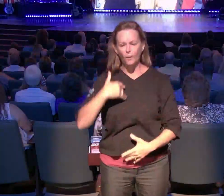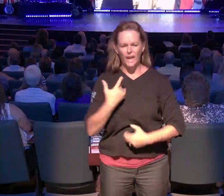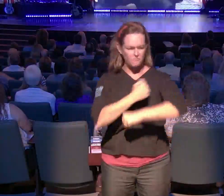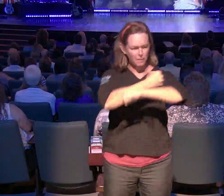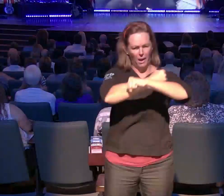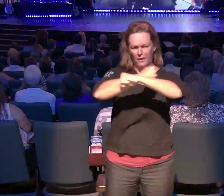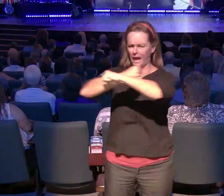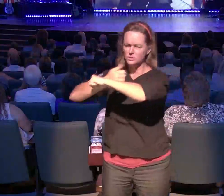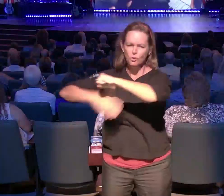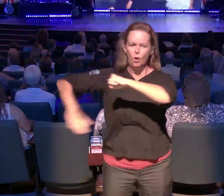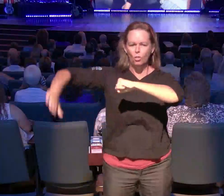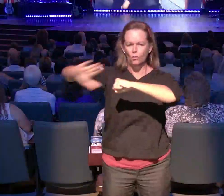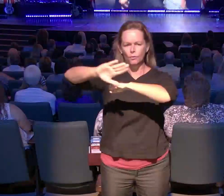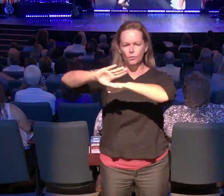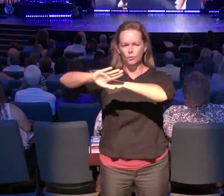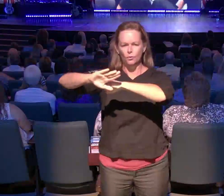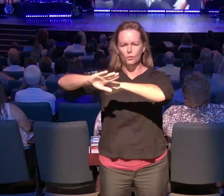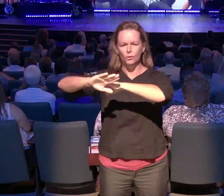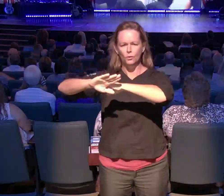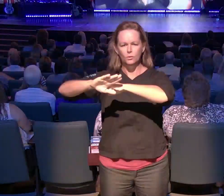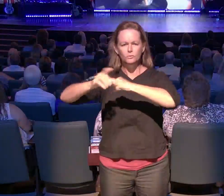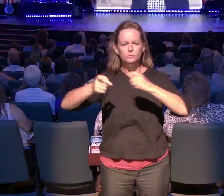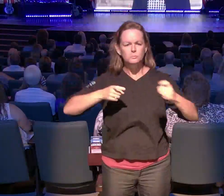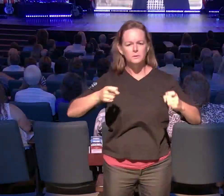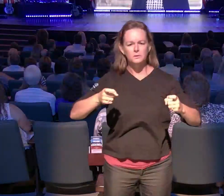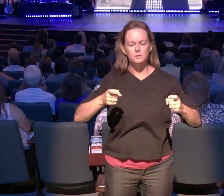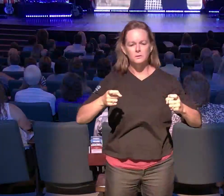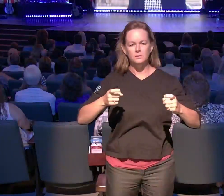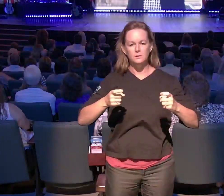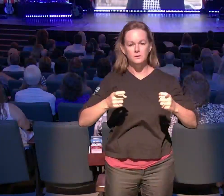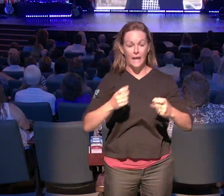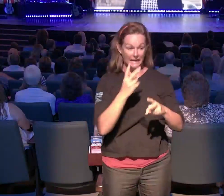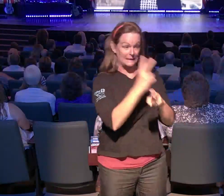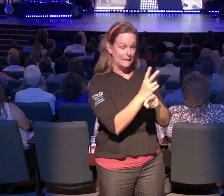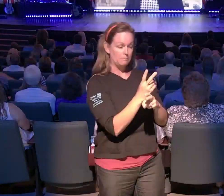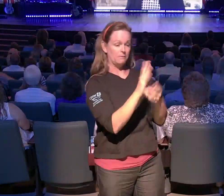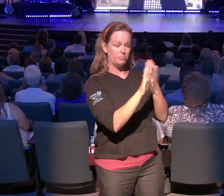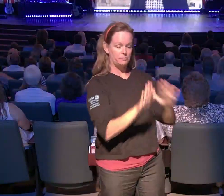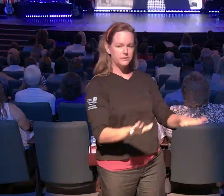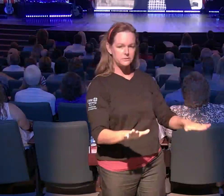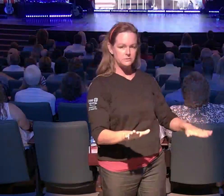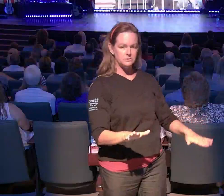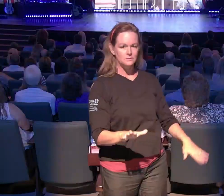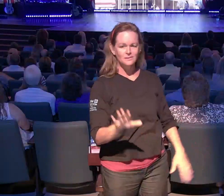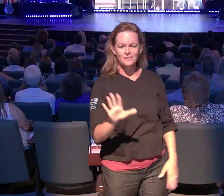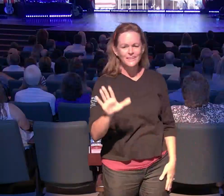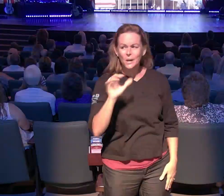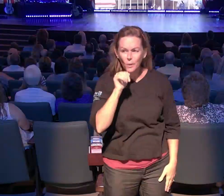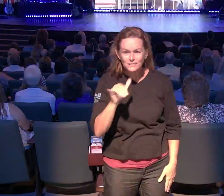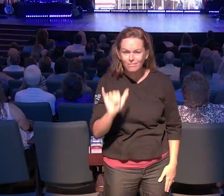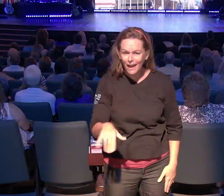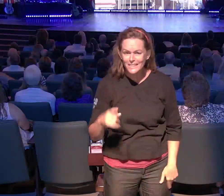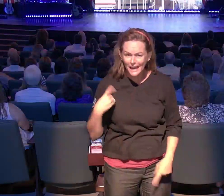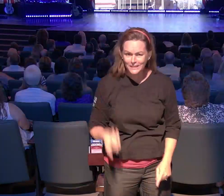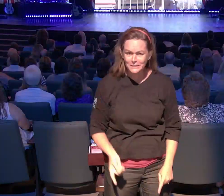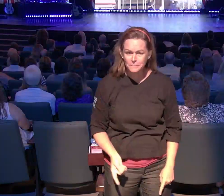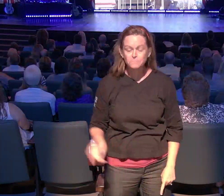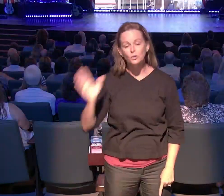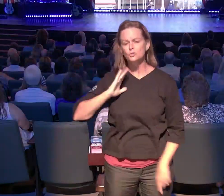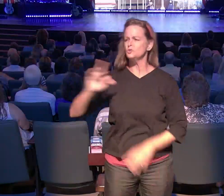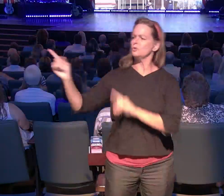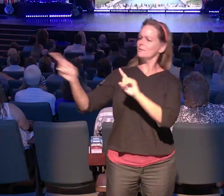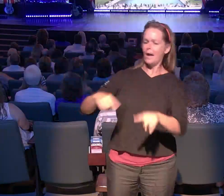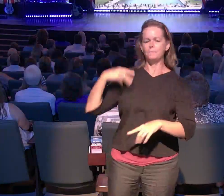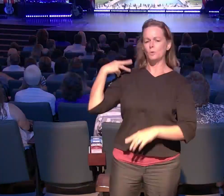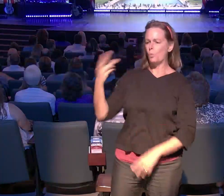crowds, all in an effort to keep the peace. You know, believe it or not, it hasn't always been like this. There used to be a day when you could come